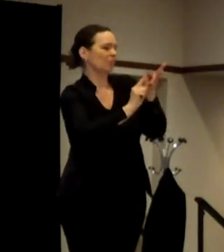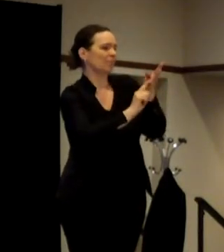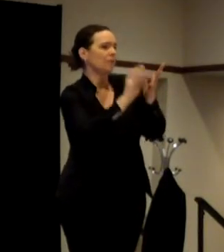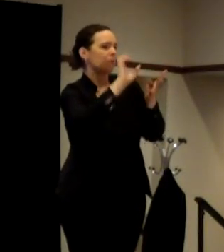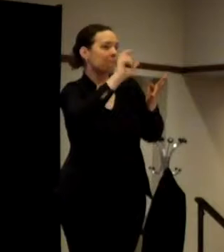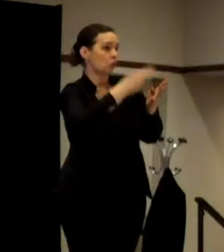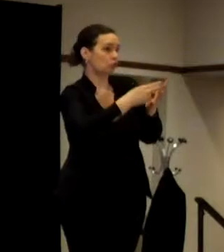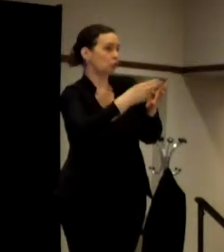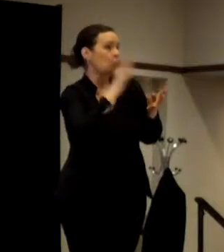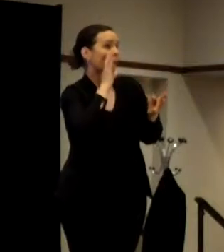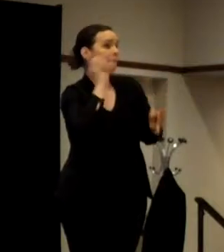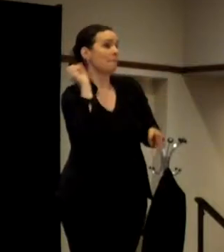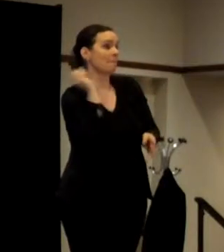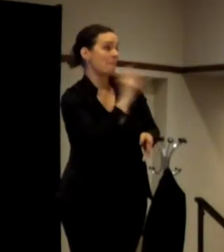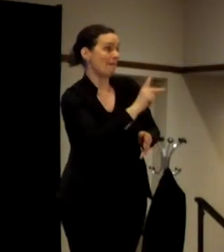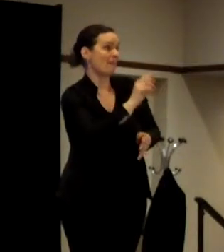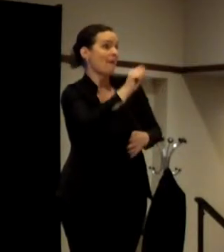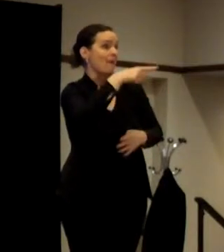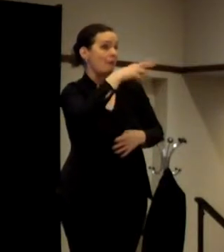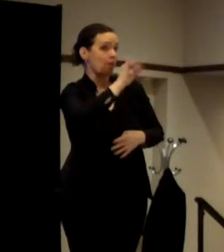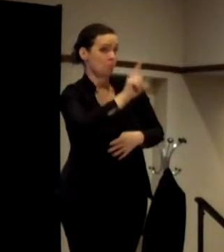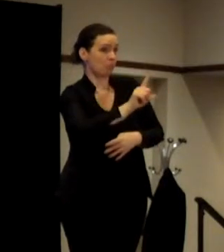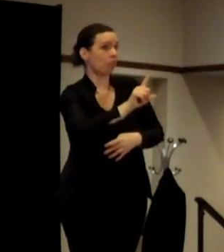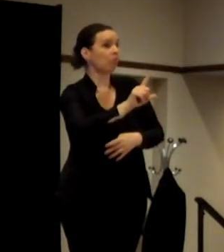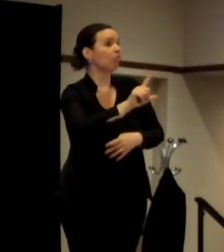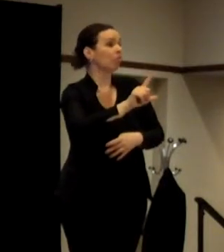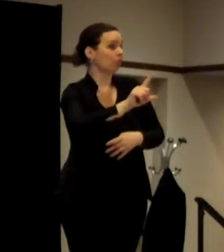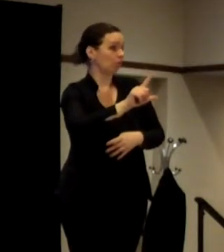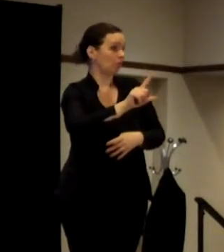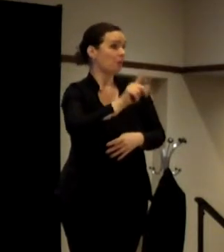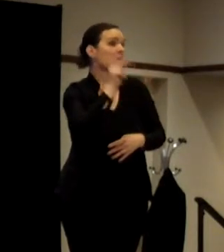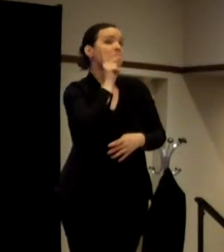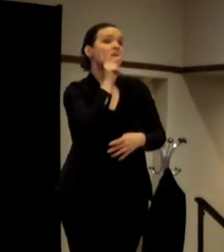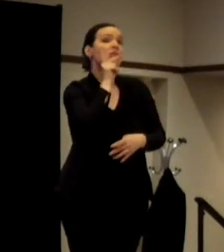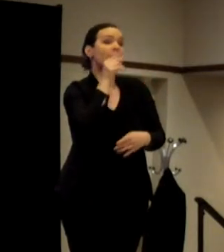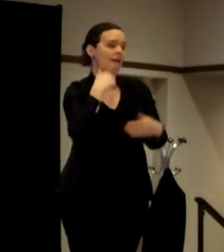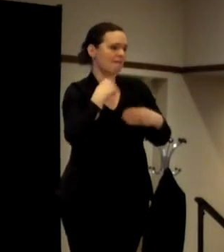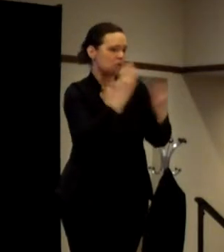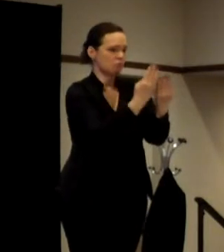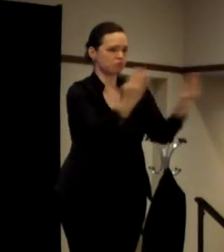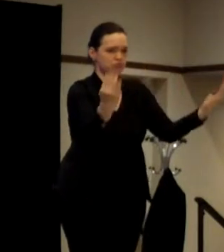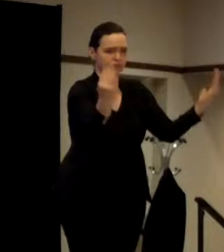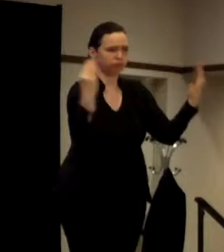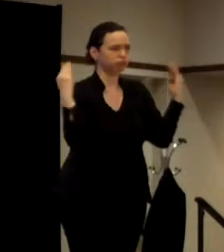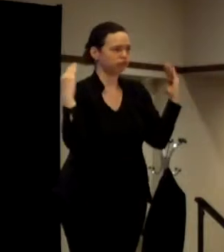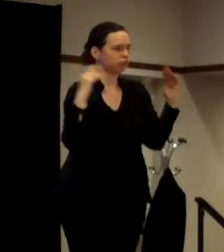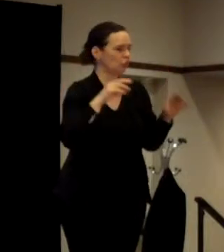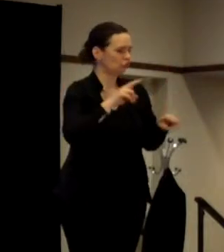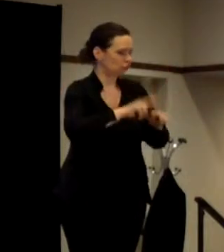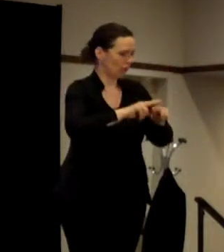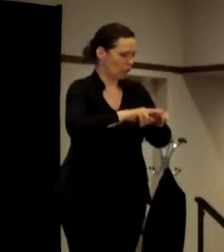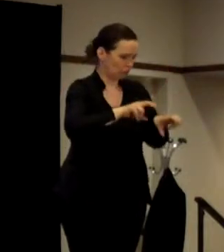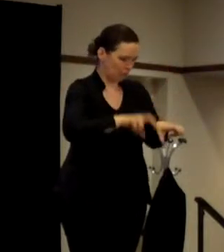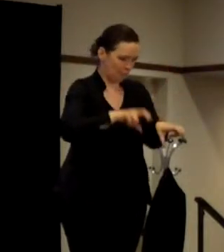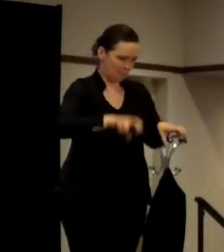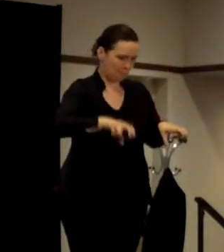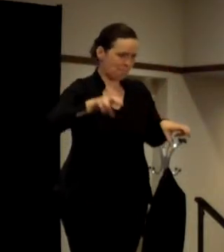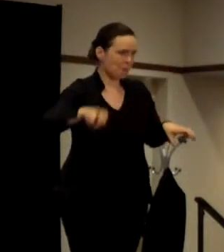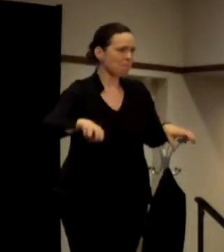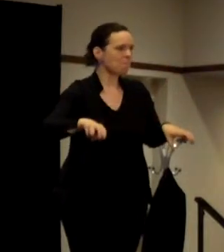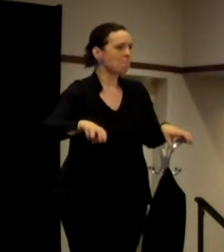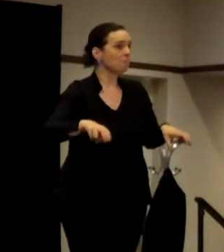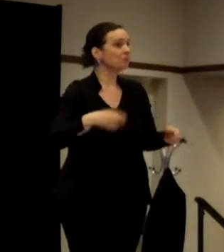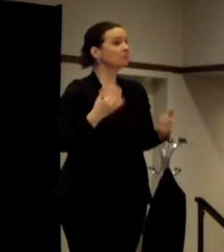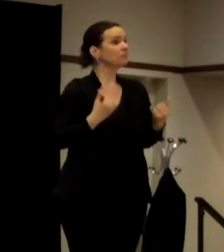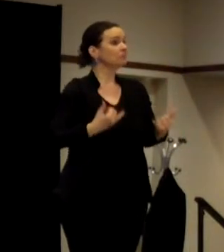the 3 feet with the partitions. I think that's what a lot of districts are doing. We ordered a lot of partitions today. We'll continue to order